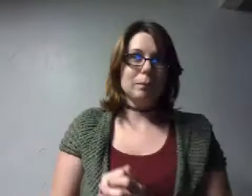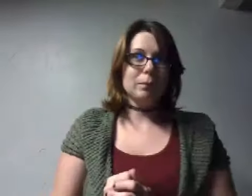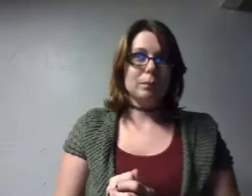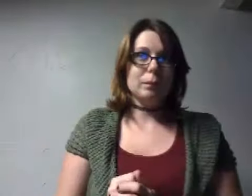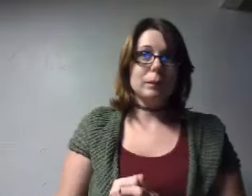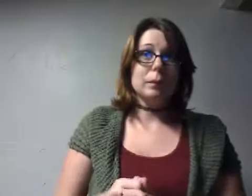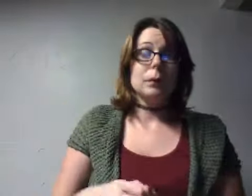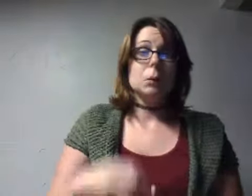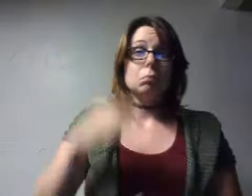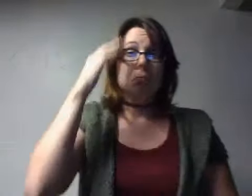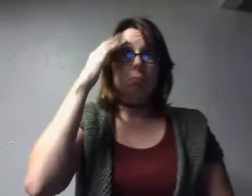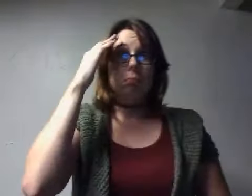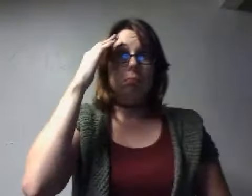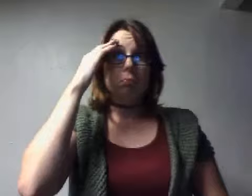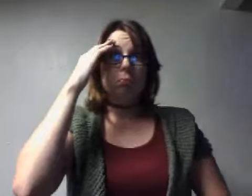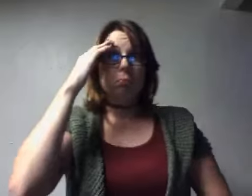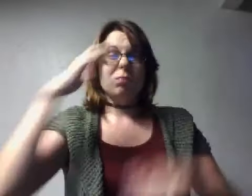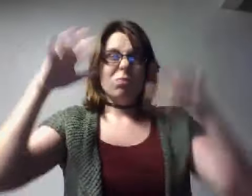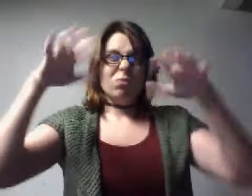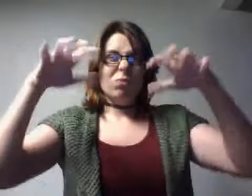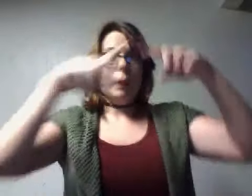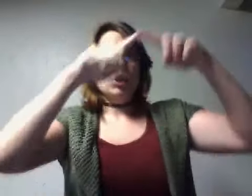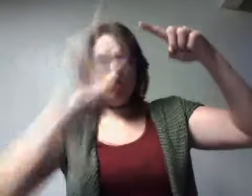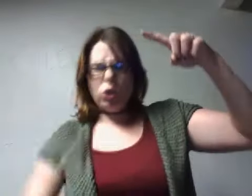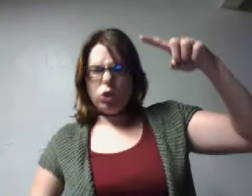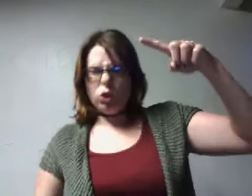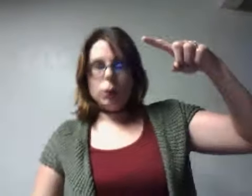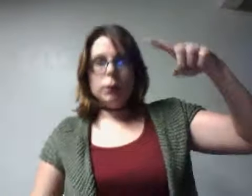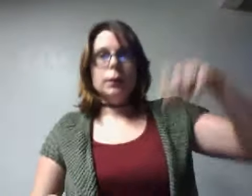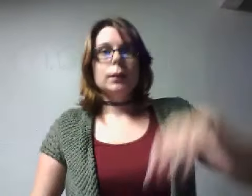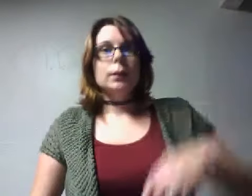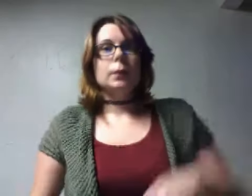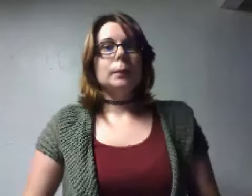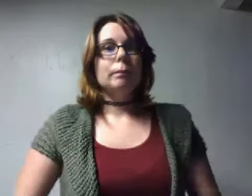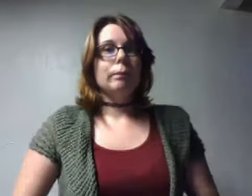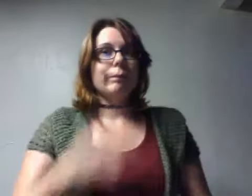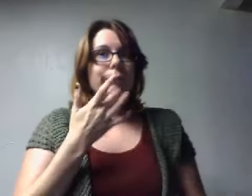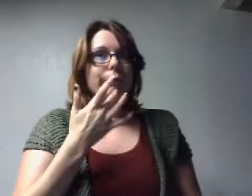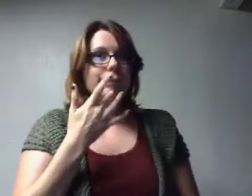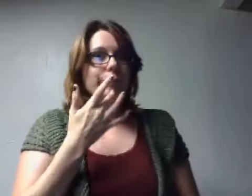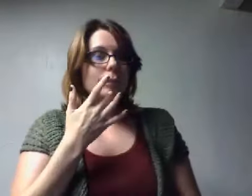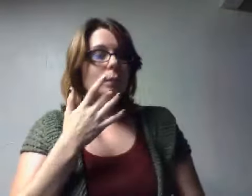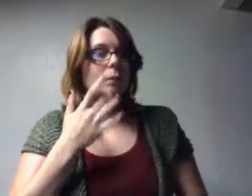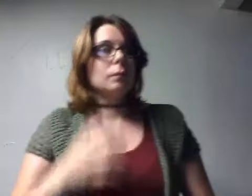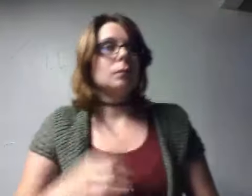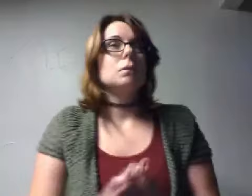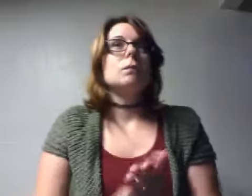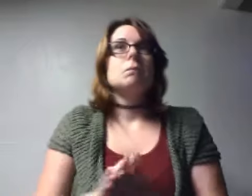and that's probably some of the most interesting work that he ever did. He would go out at night when the storms were rolling into Orlando, that's